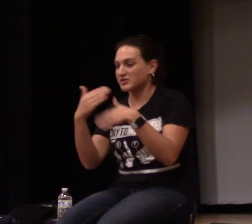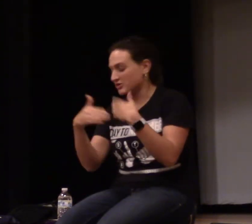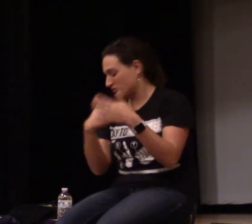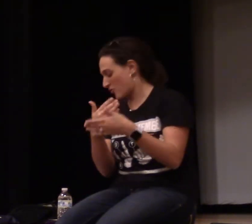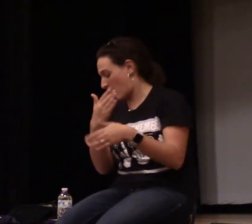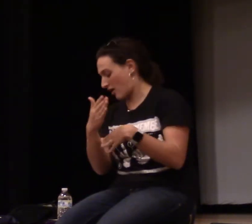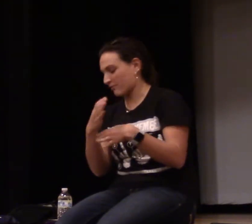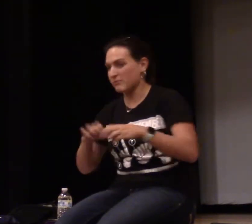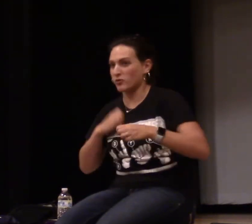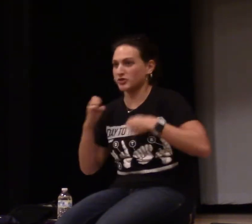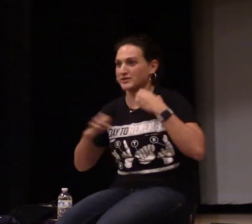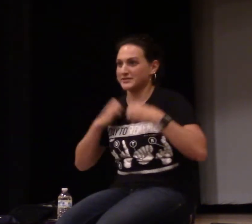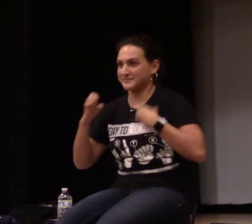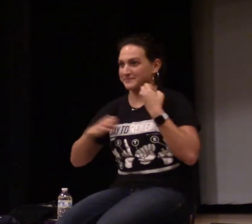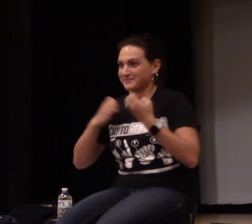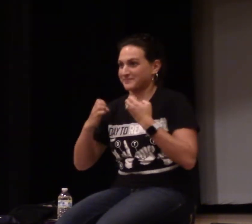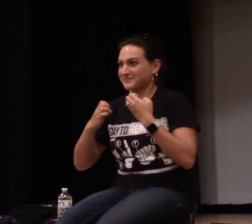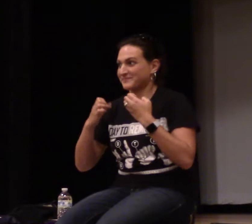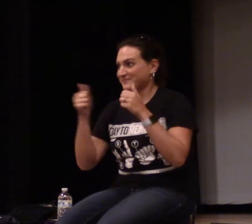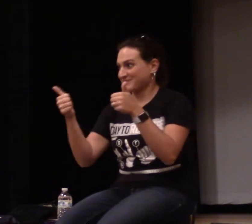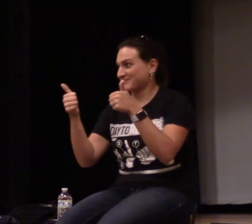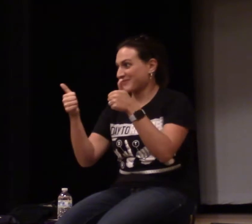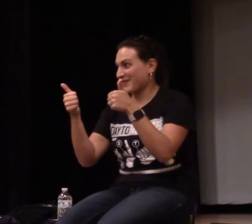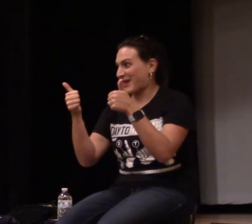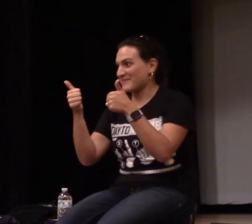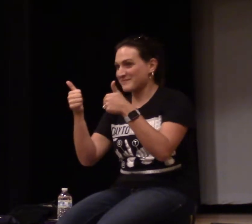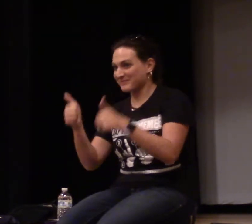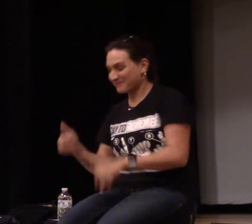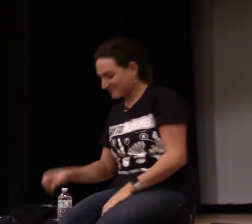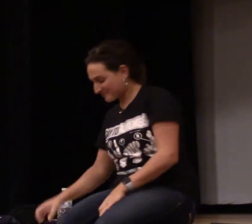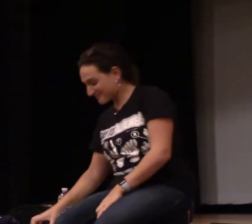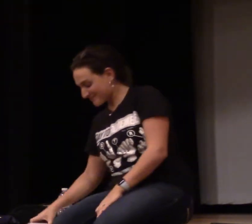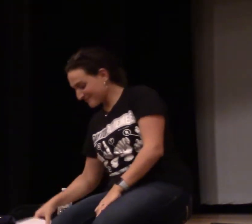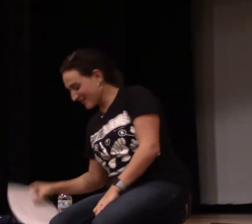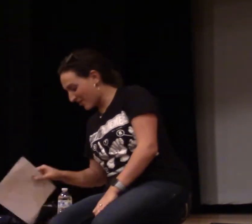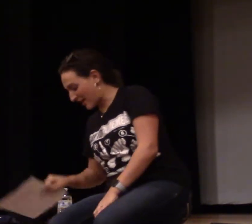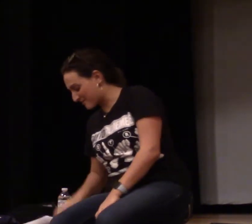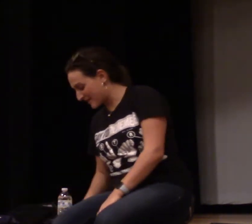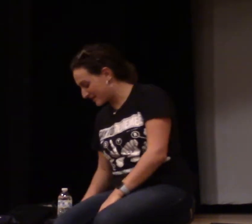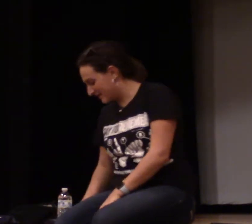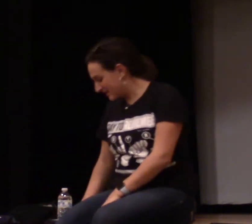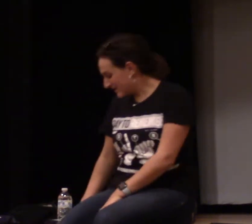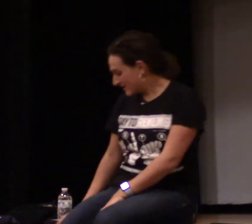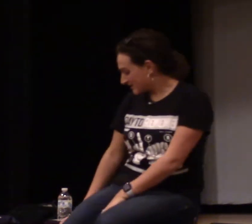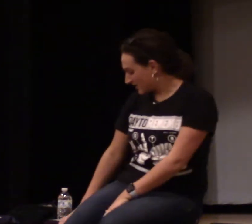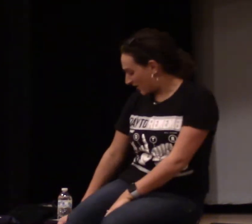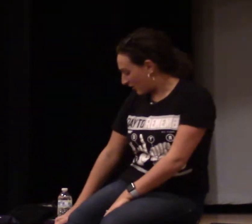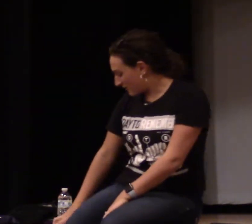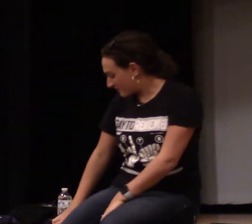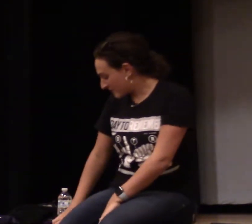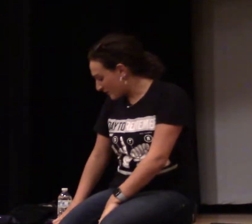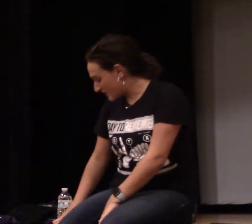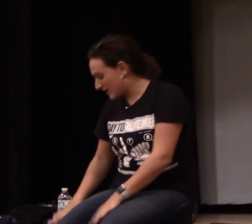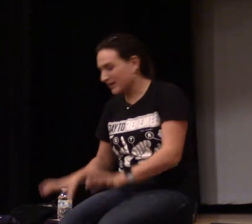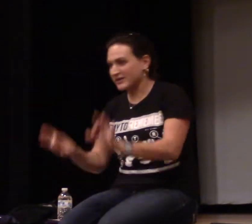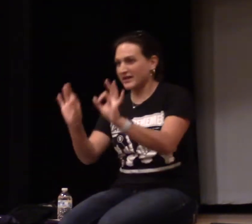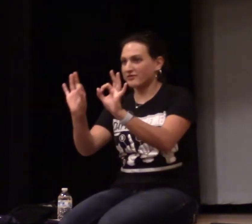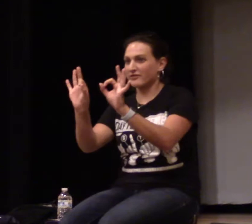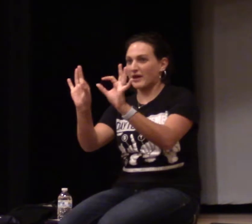into emotions. Okay? Okay. So we did the sign for family. So